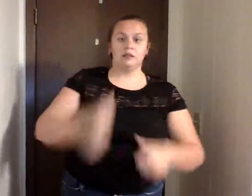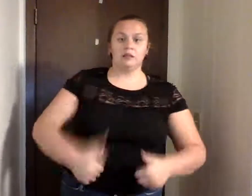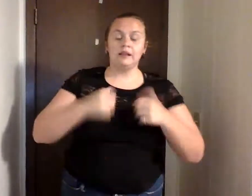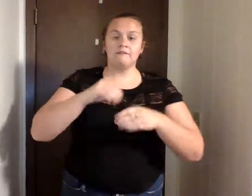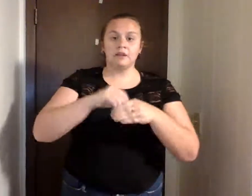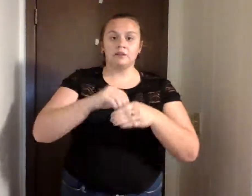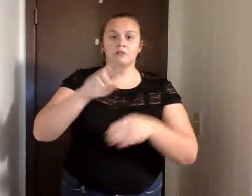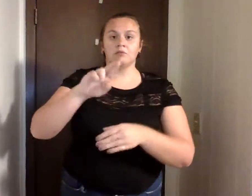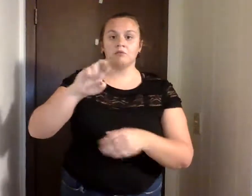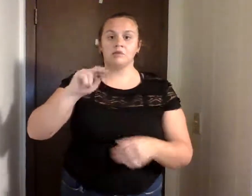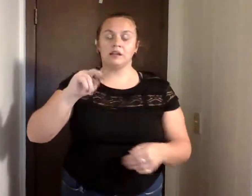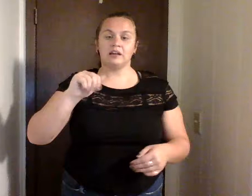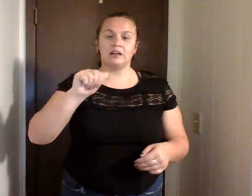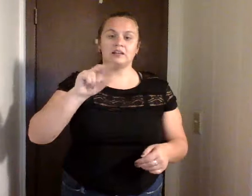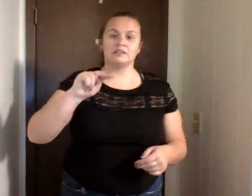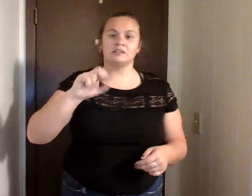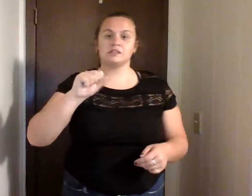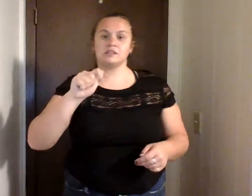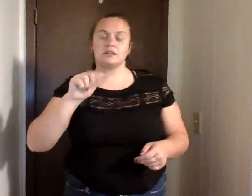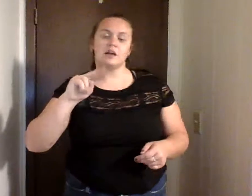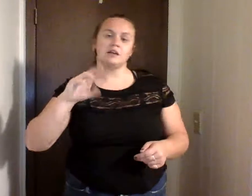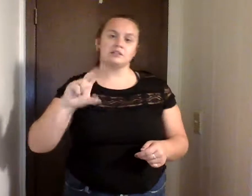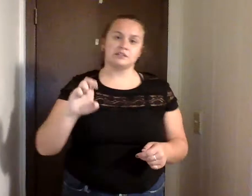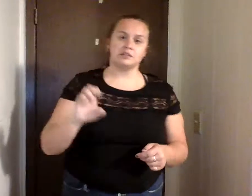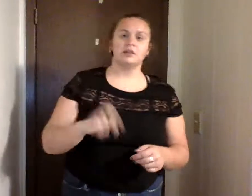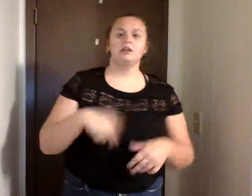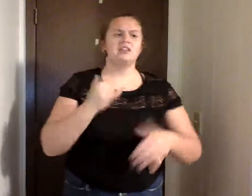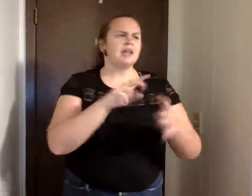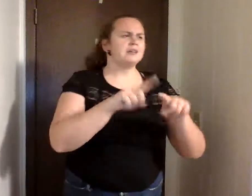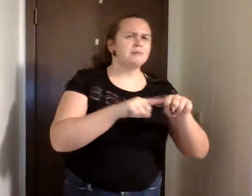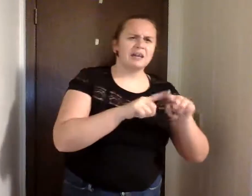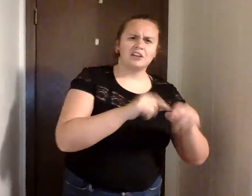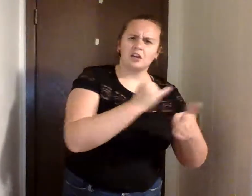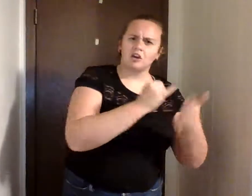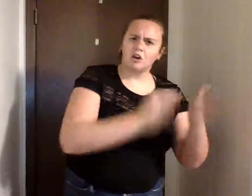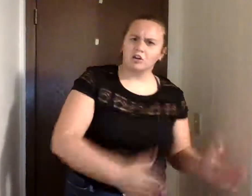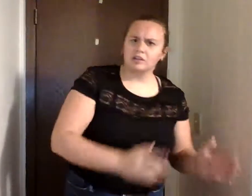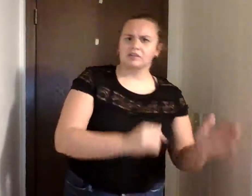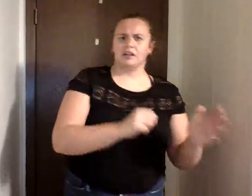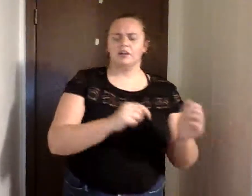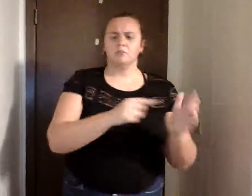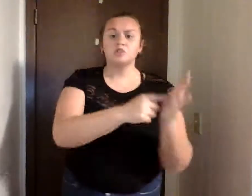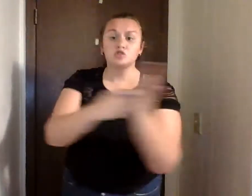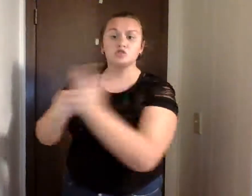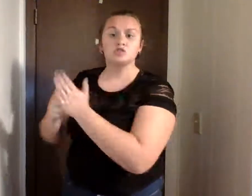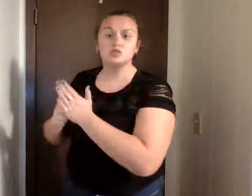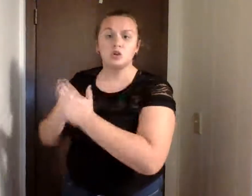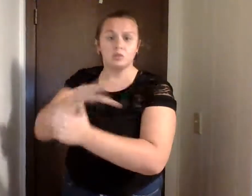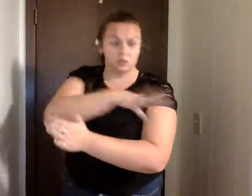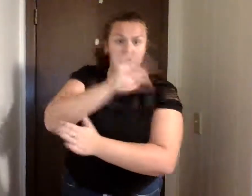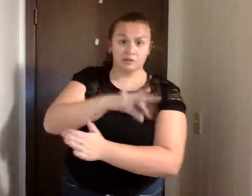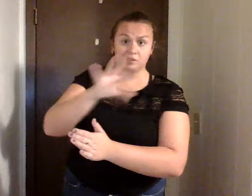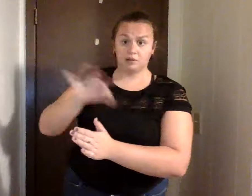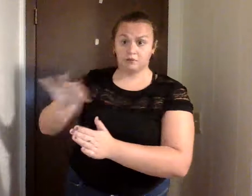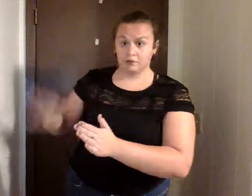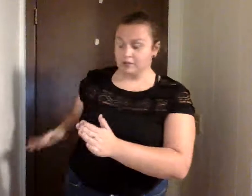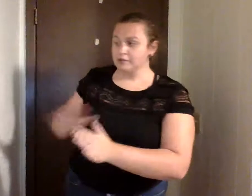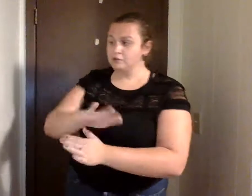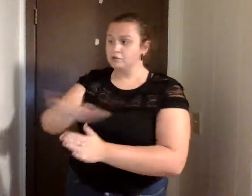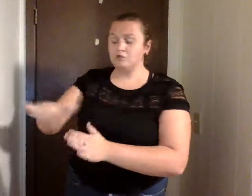Renaissance. They relied on artists to help advertise their discoveries to their peers and the public. And this